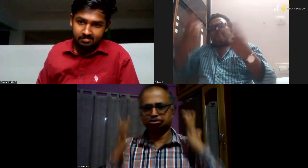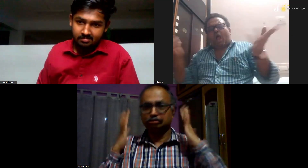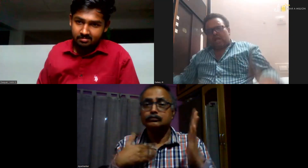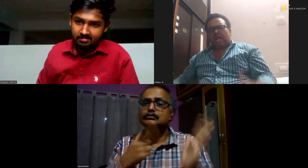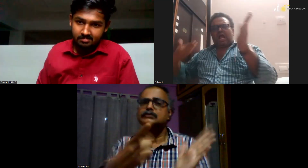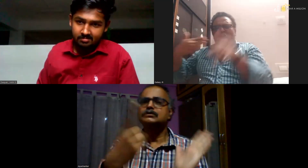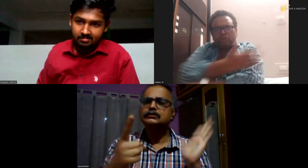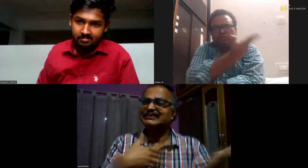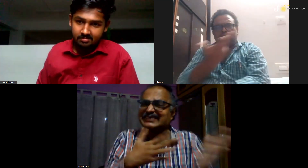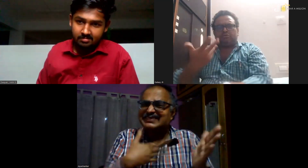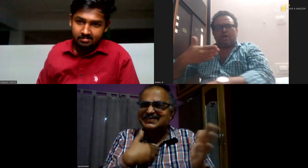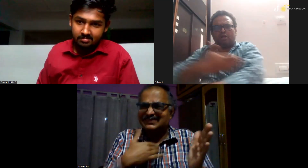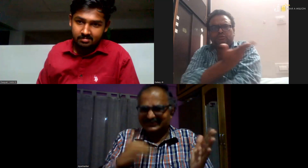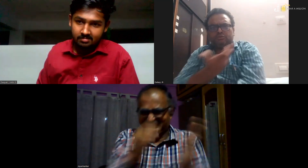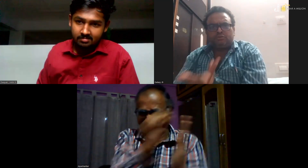facilities.